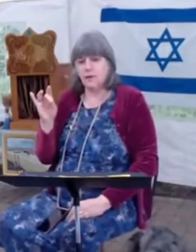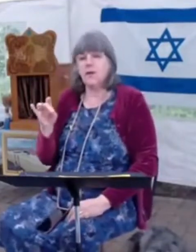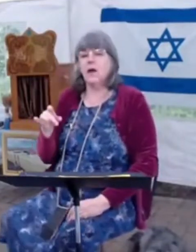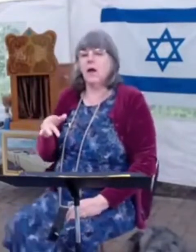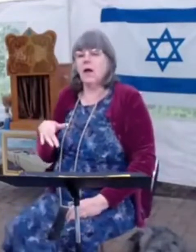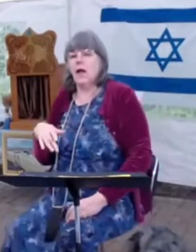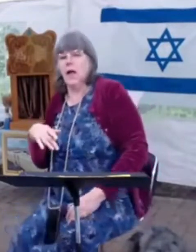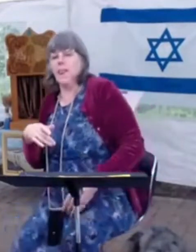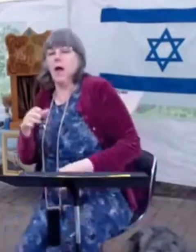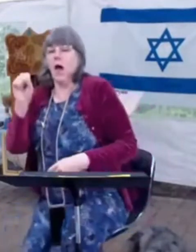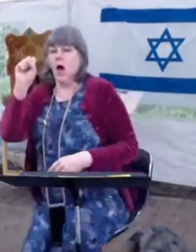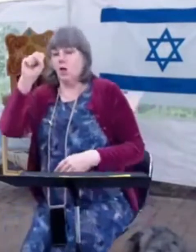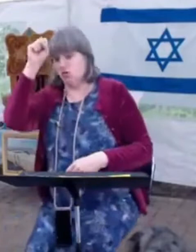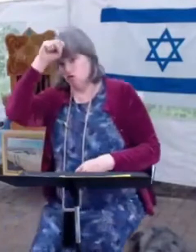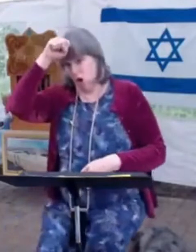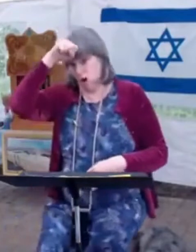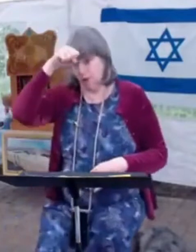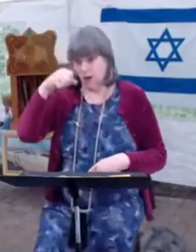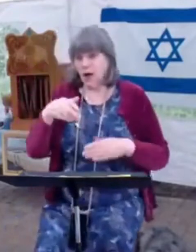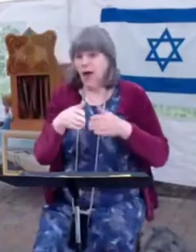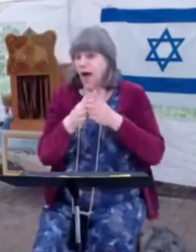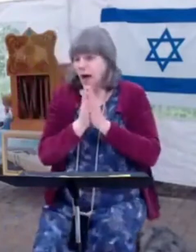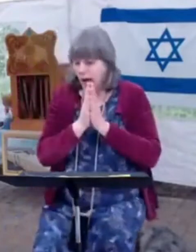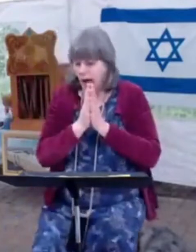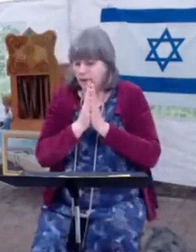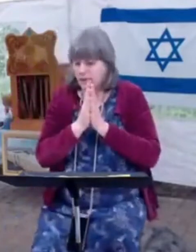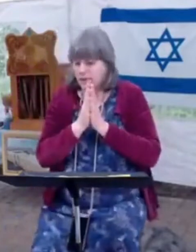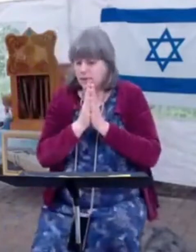to forgive the sin of the people when